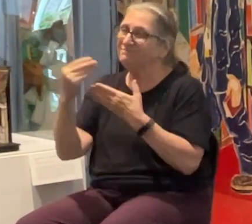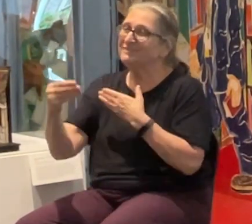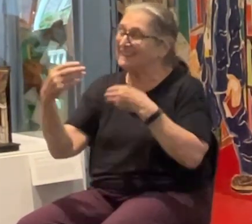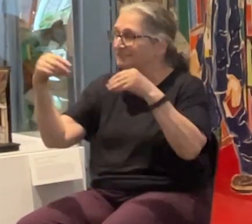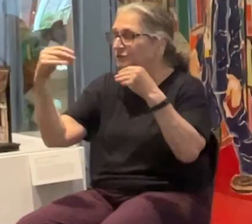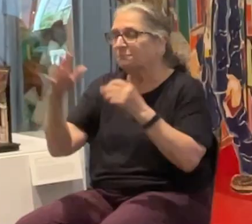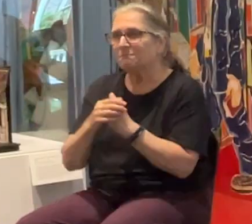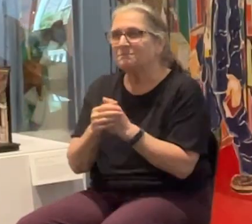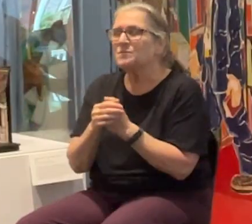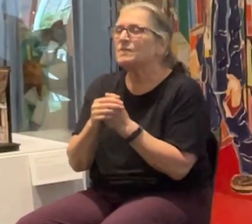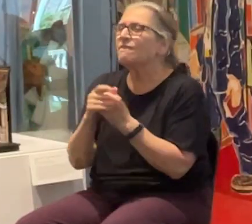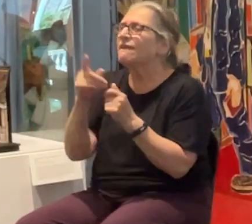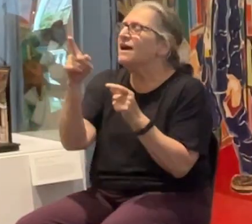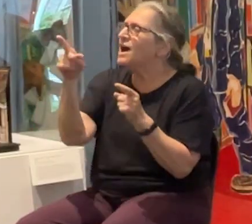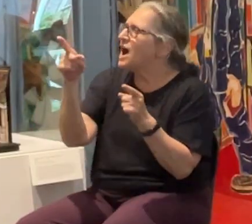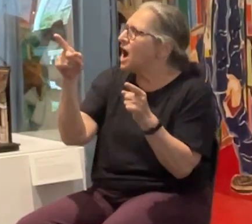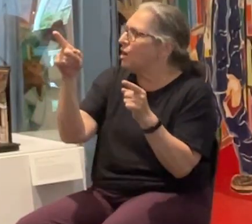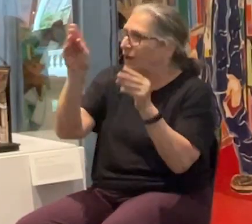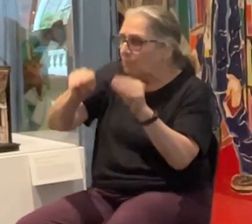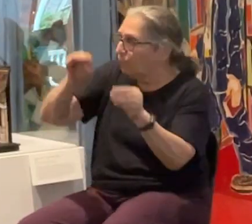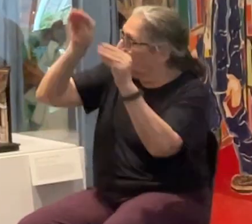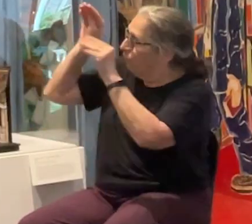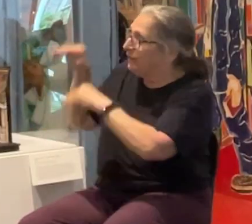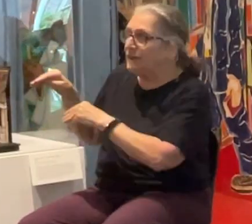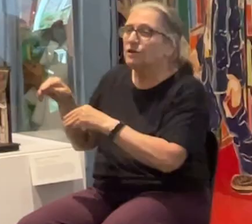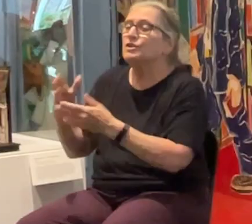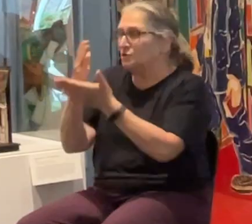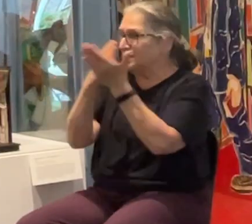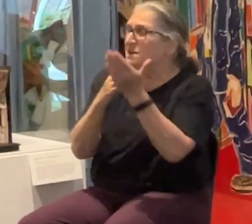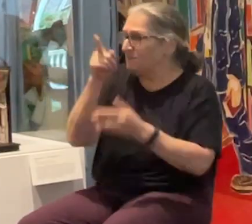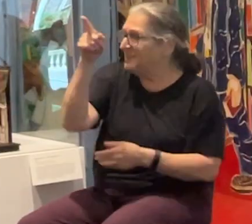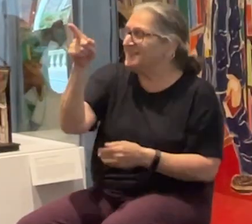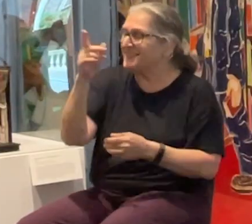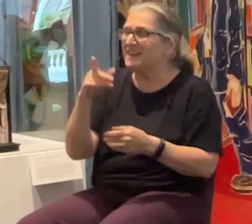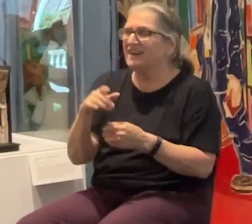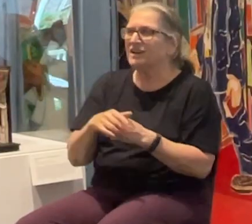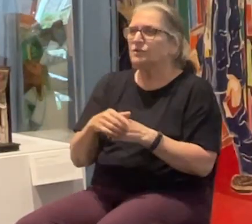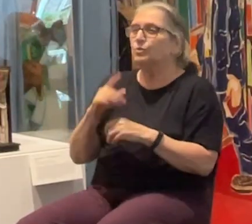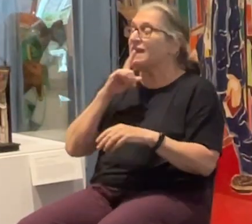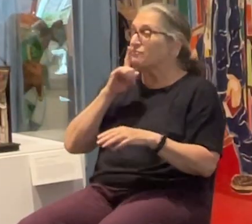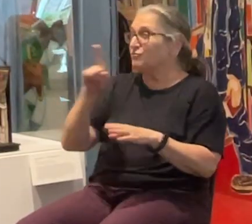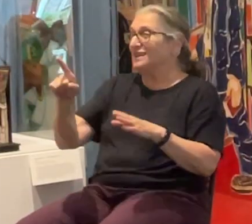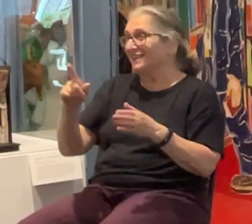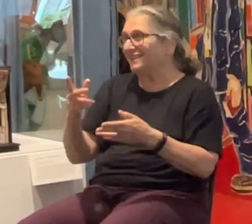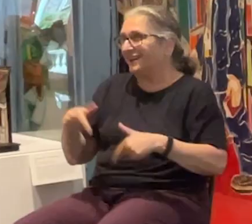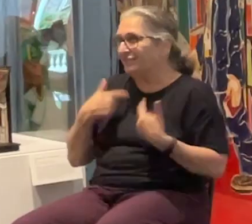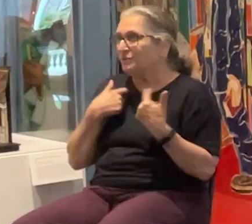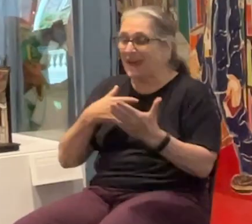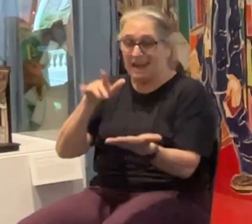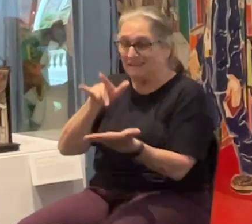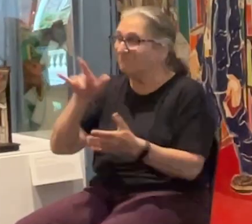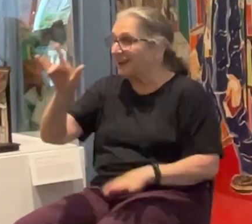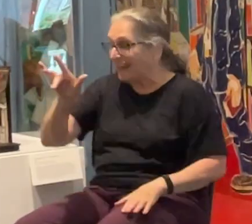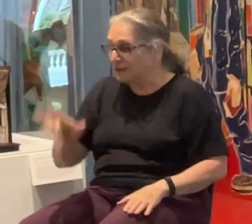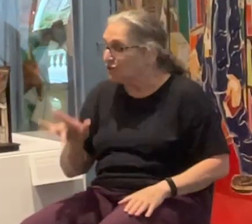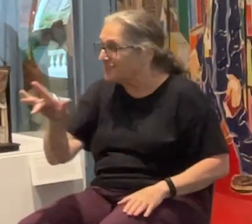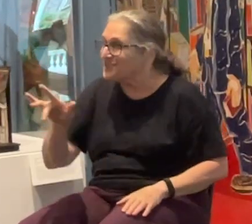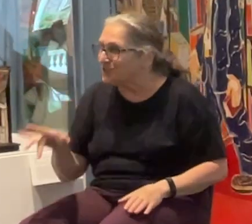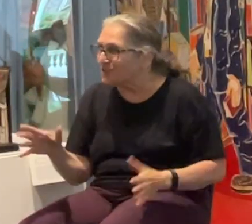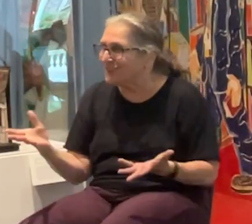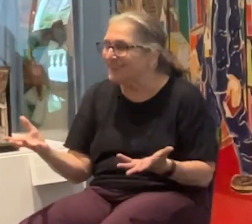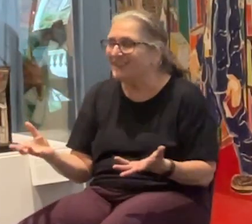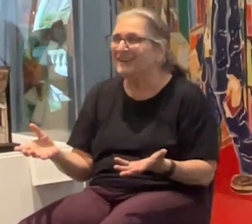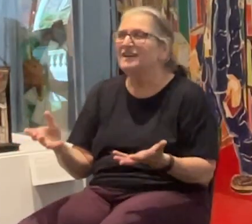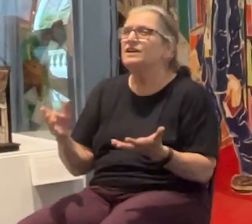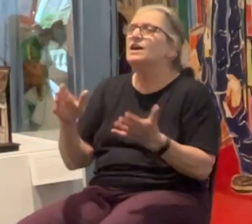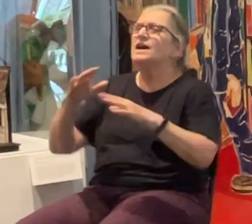take, there were actual functional things in the original bookstore that were like the cash register where things were bought, and just tables